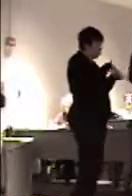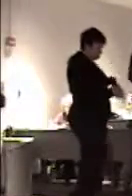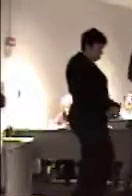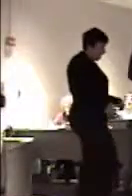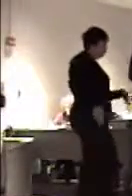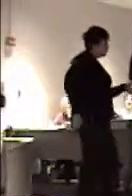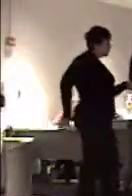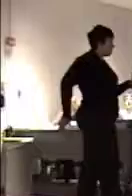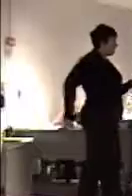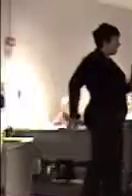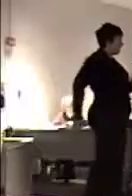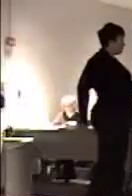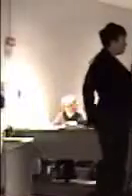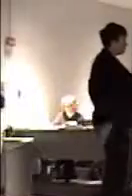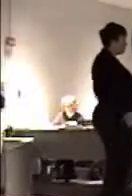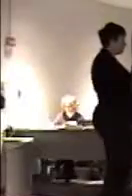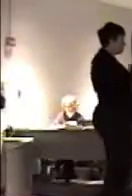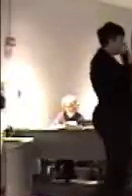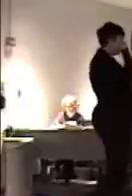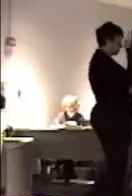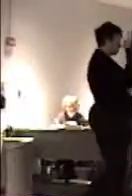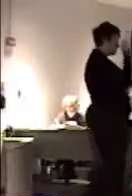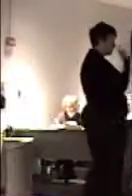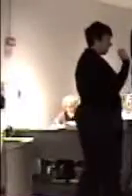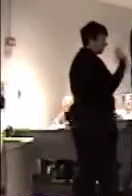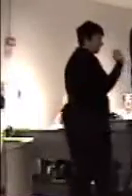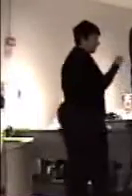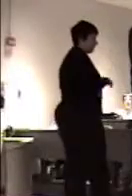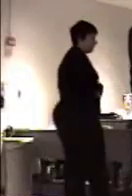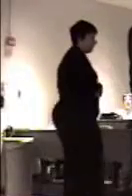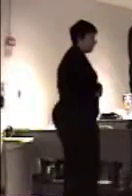there. Does it make sense?